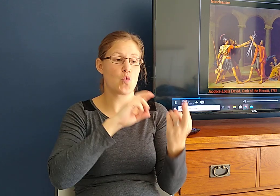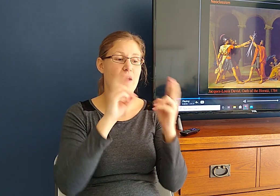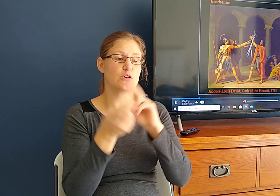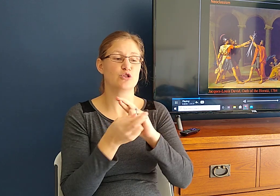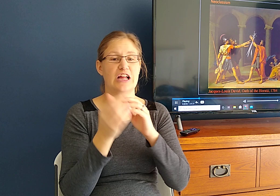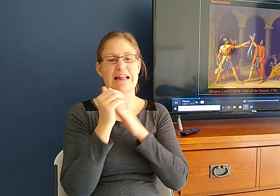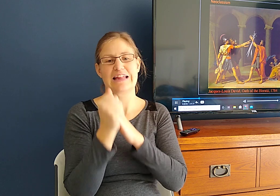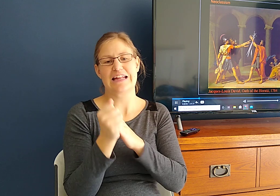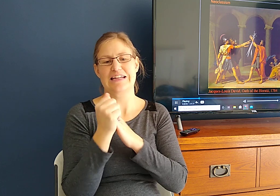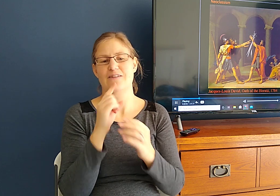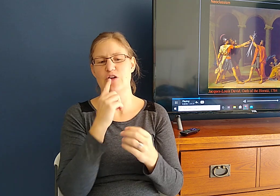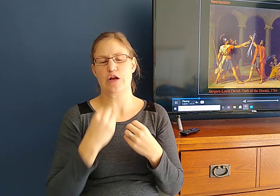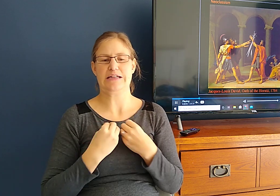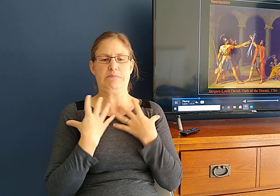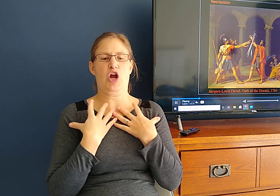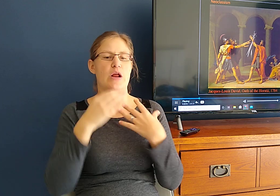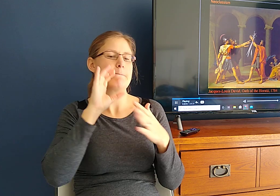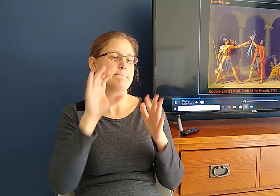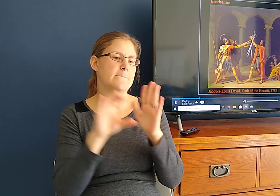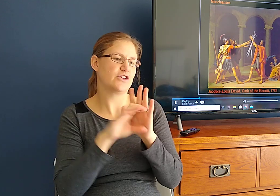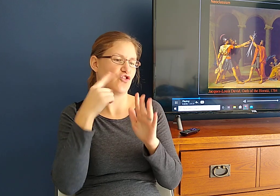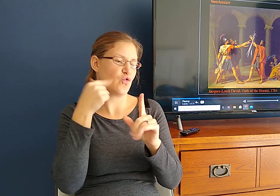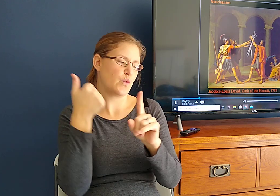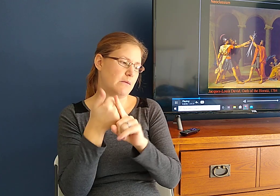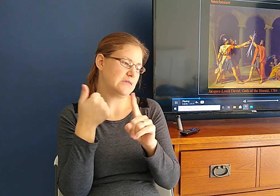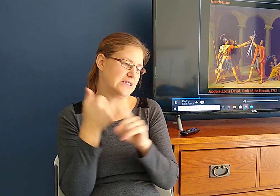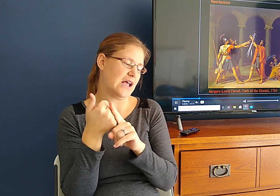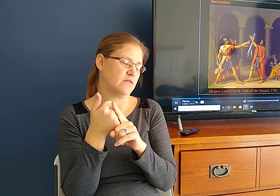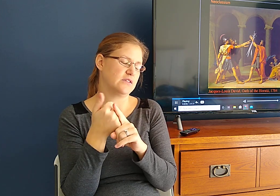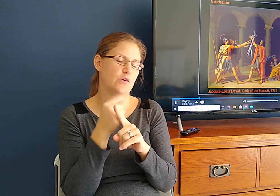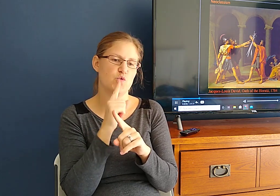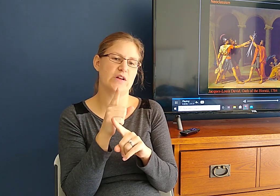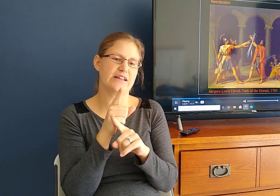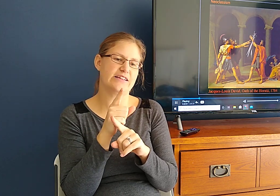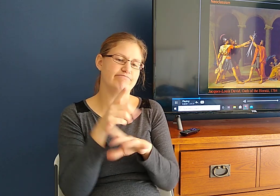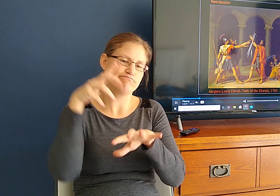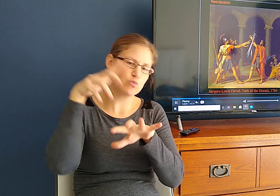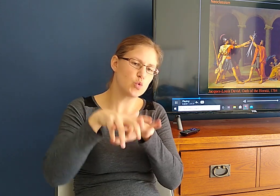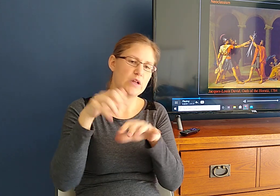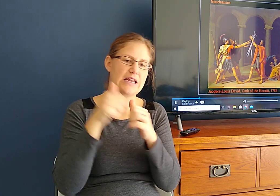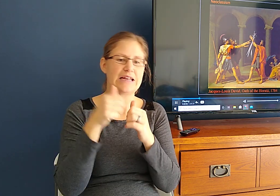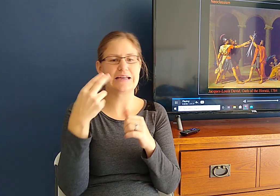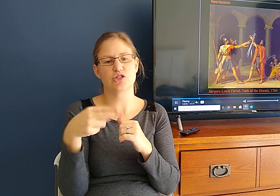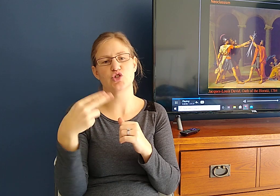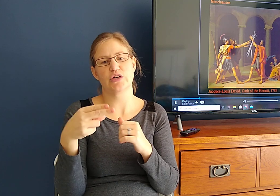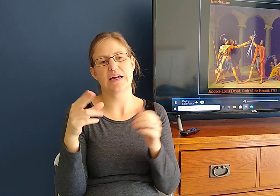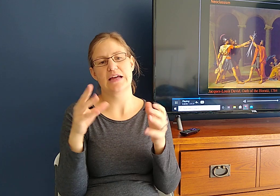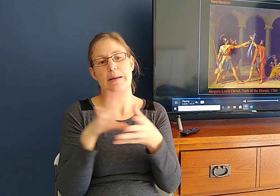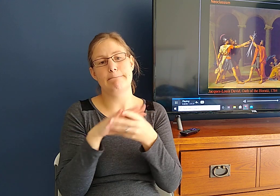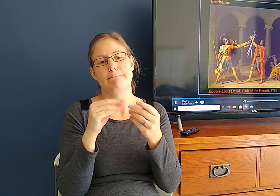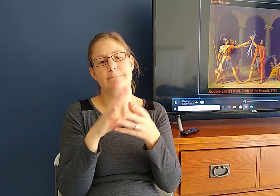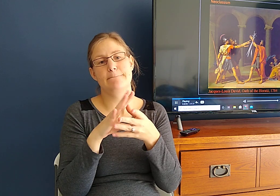an inspiring image of themselves that was rooted in history. The message of the painting was,